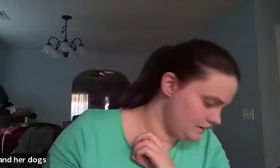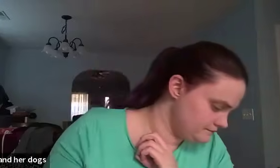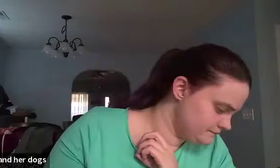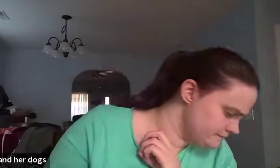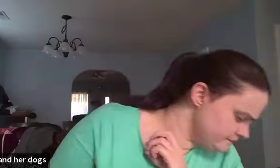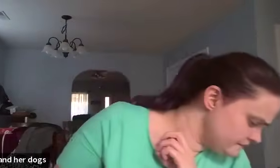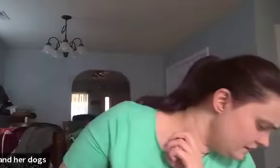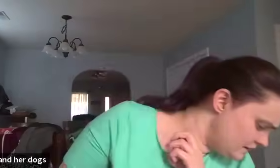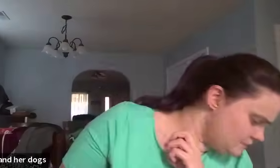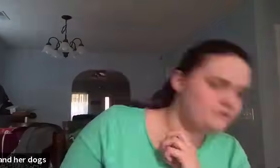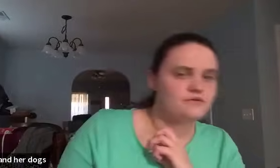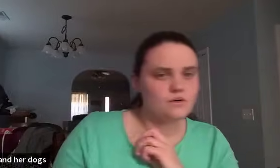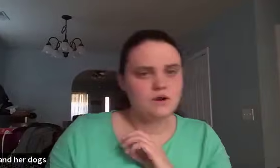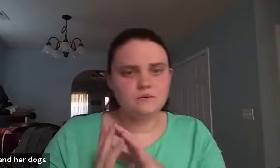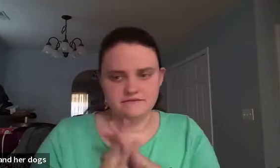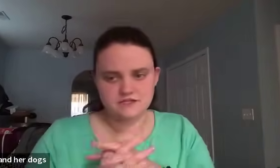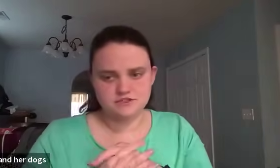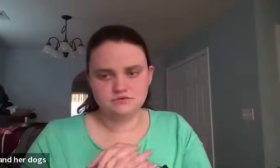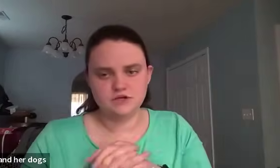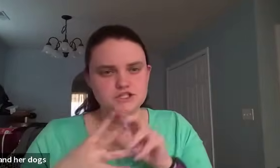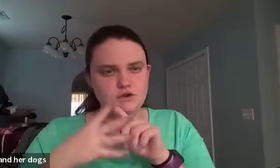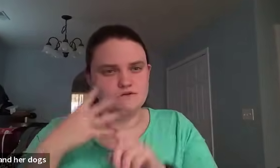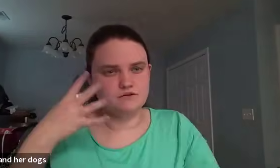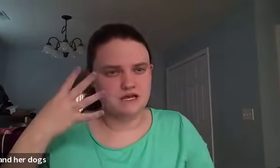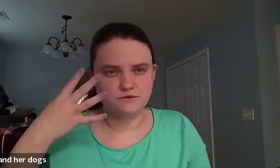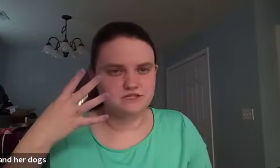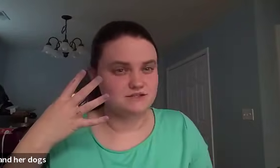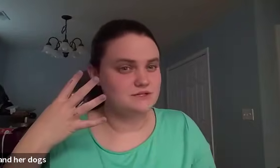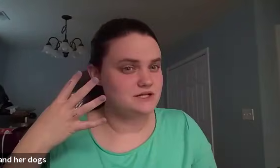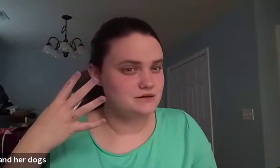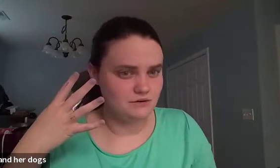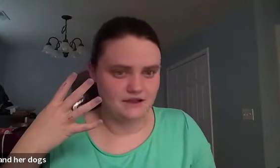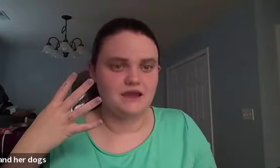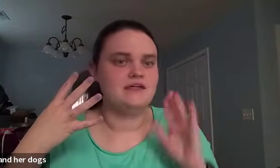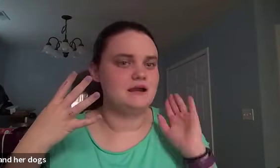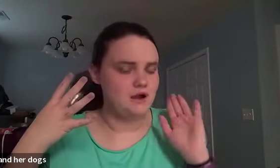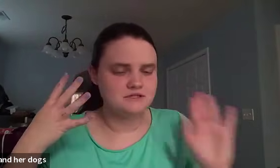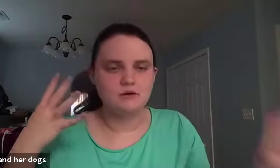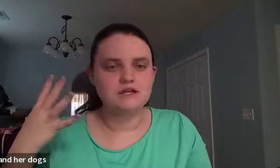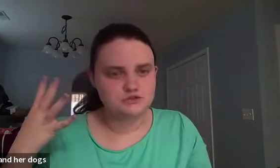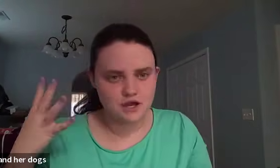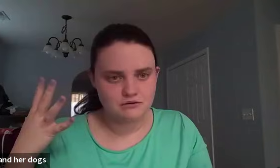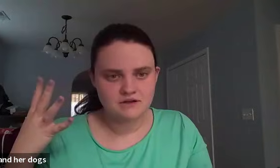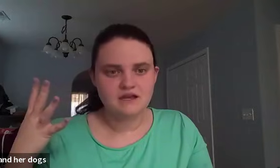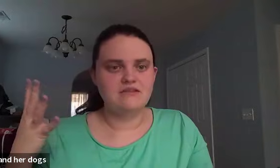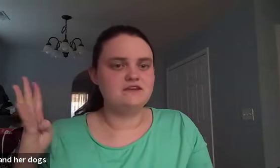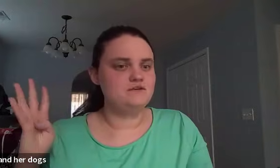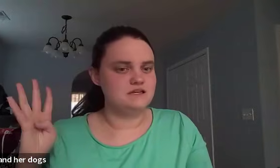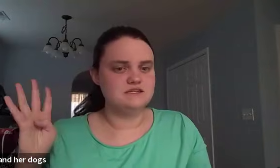Okay. Before we finish, we're going to just go over those last four signs real quick. And then I promise I will let you go and then give you guys